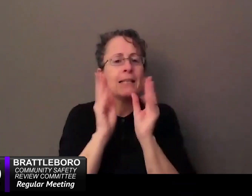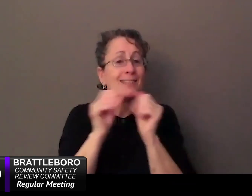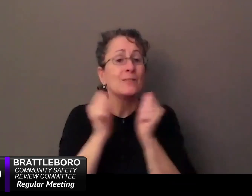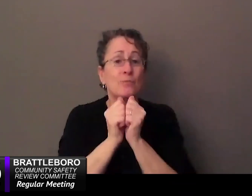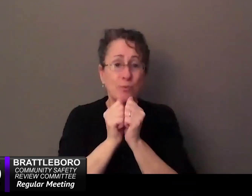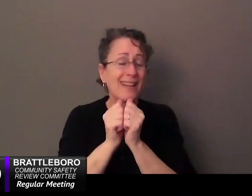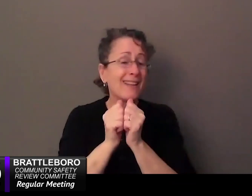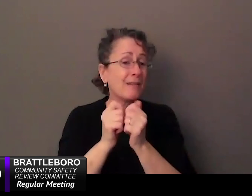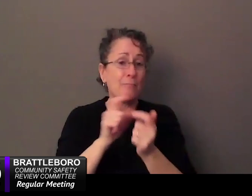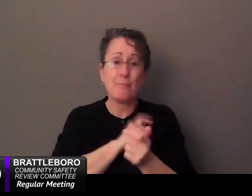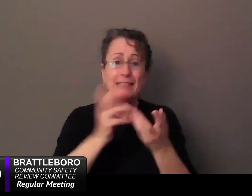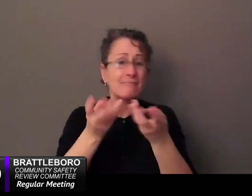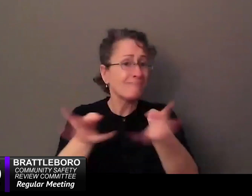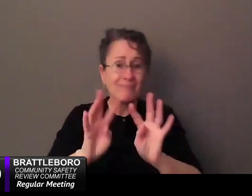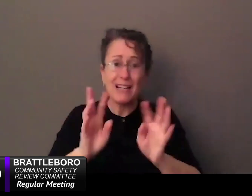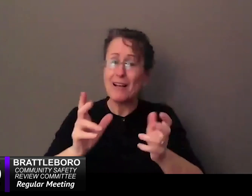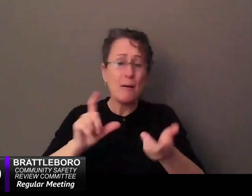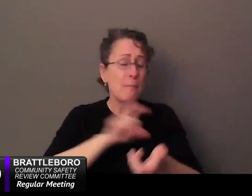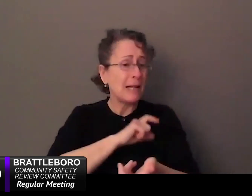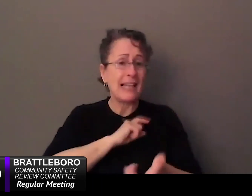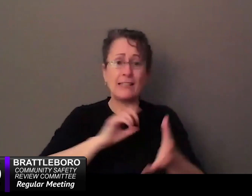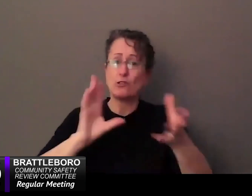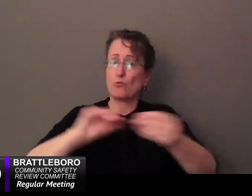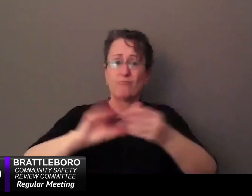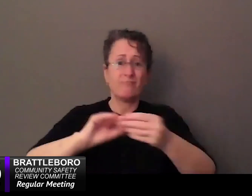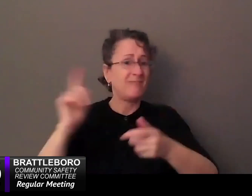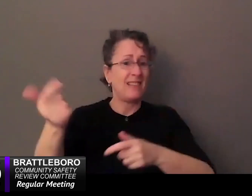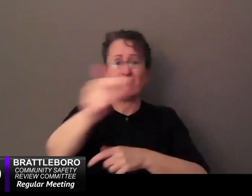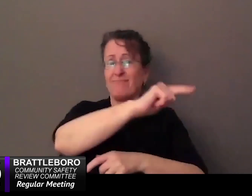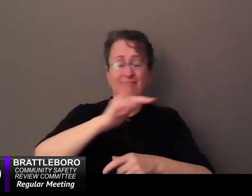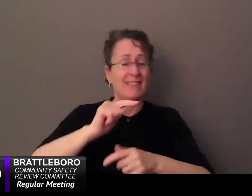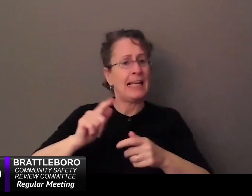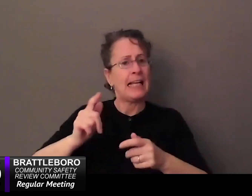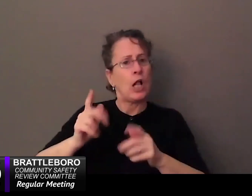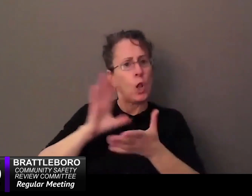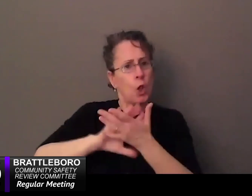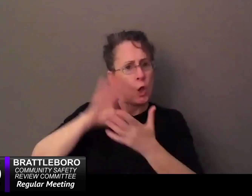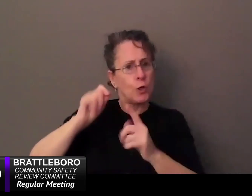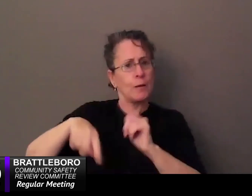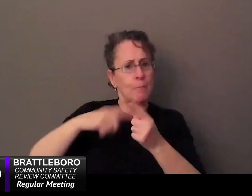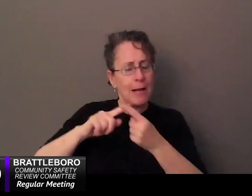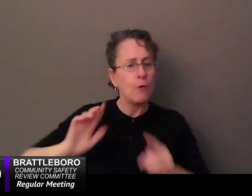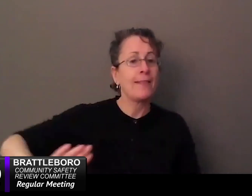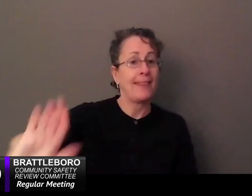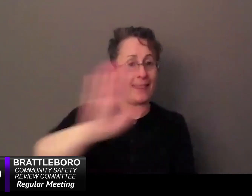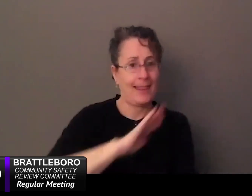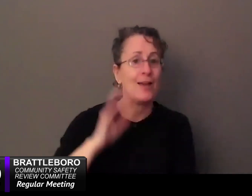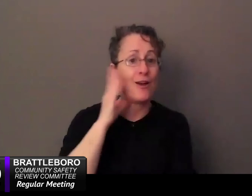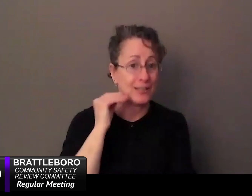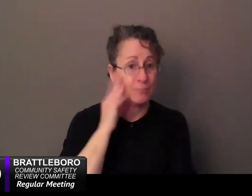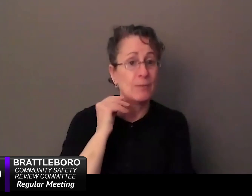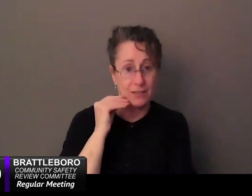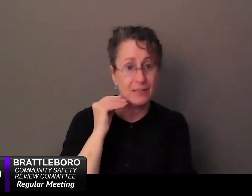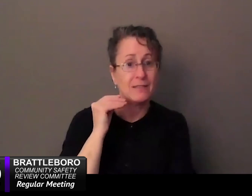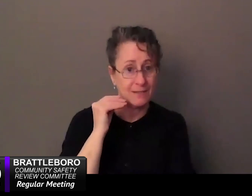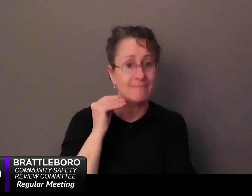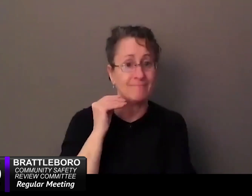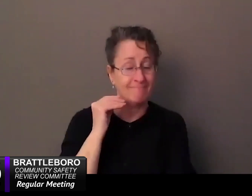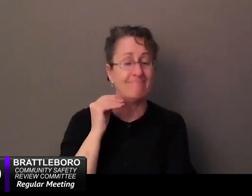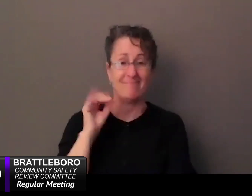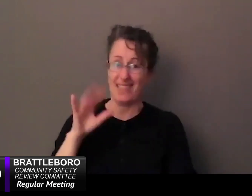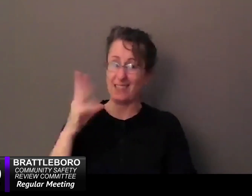and gather information about their experiences as well. As far as I am aware,